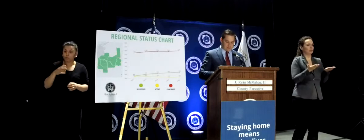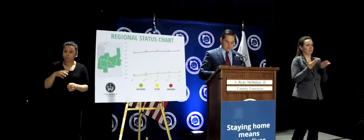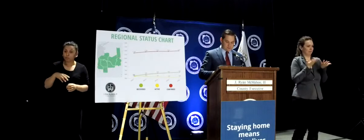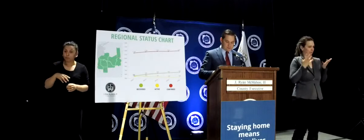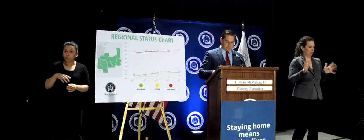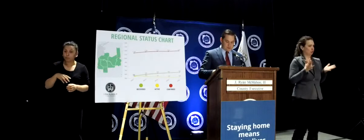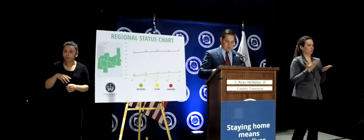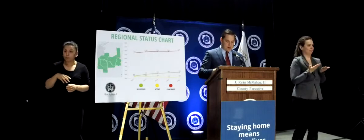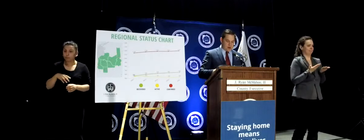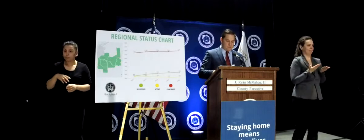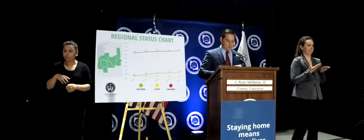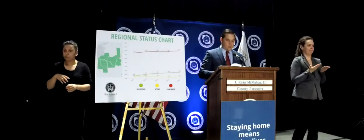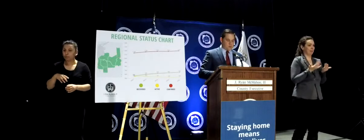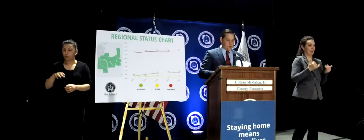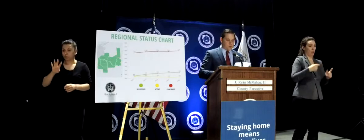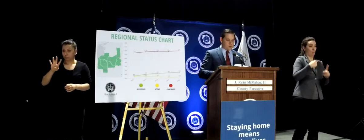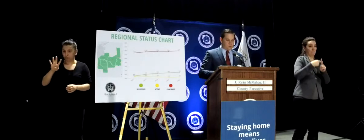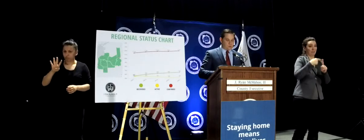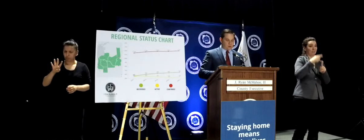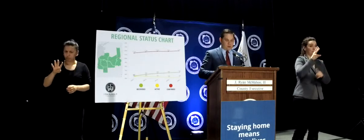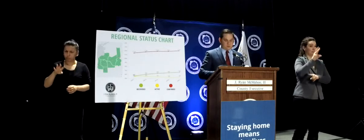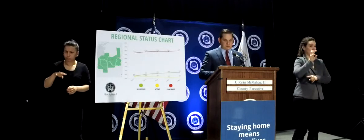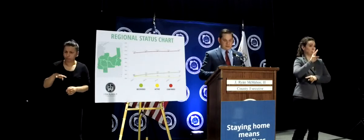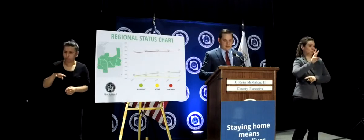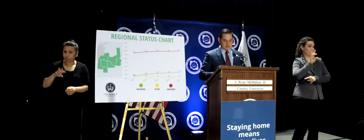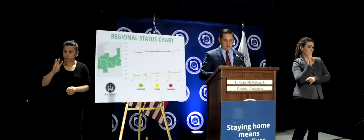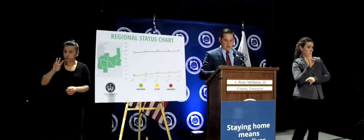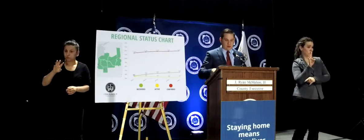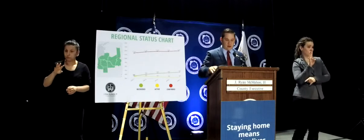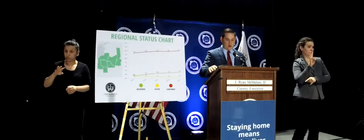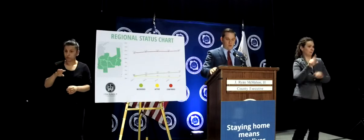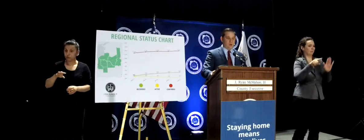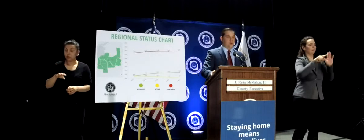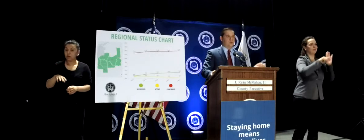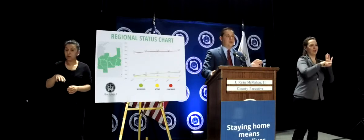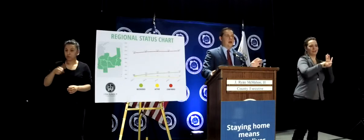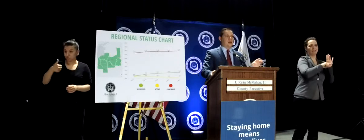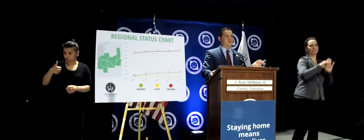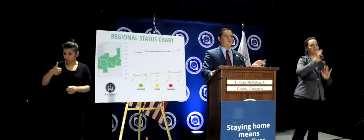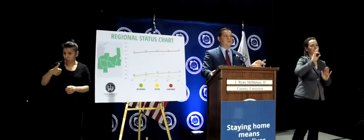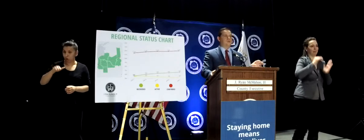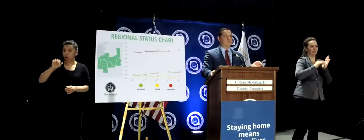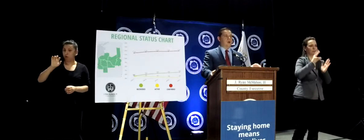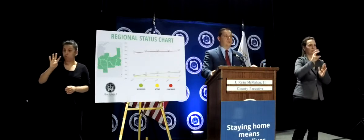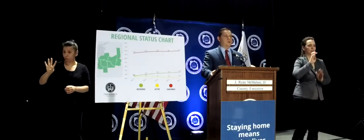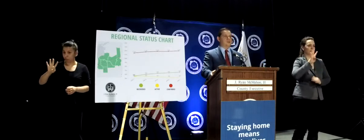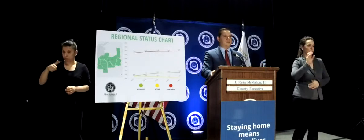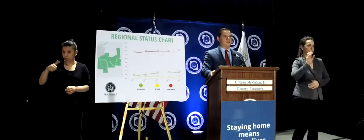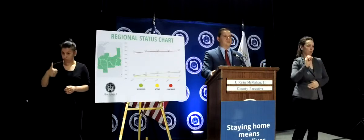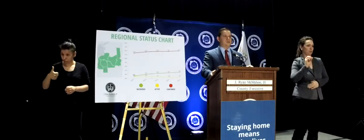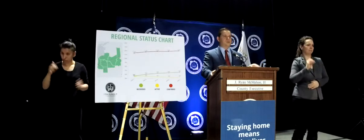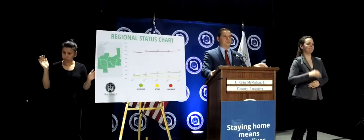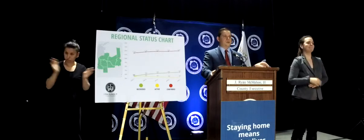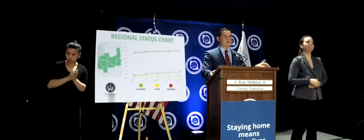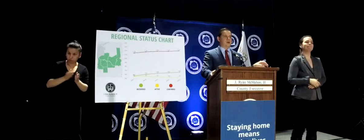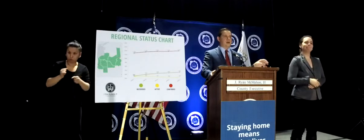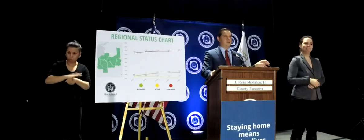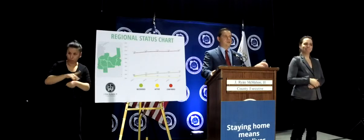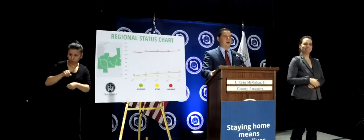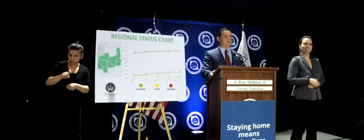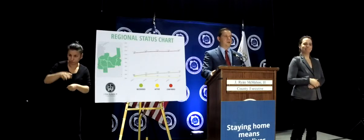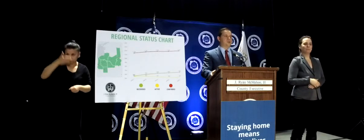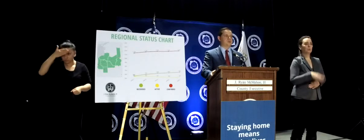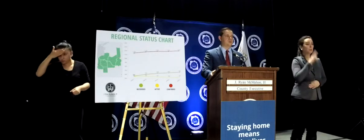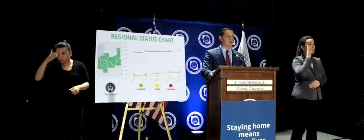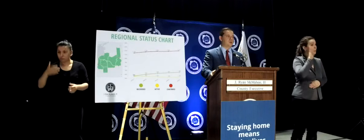7,895 negatives. When it comes to testing right now, we have almost tested 2% of our